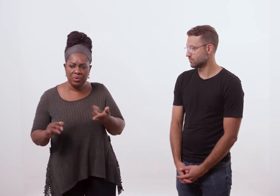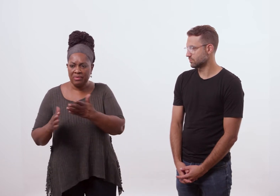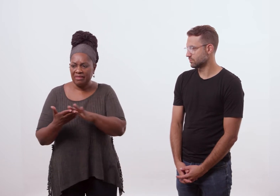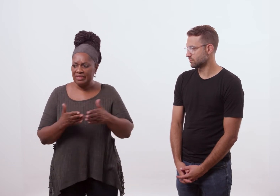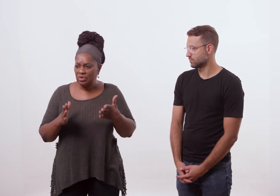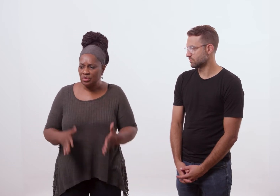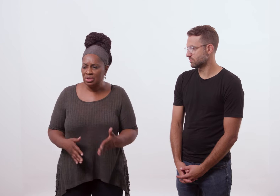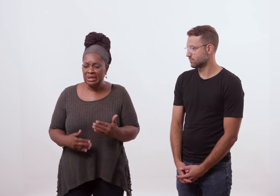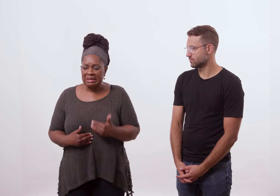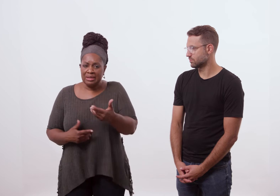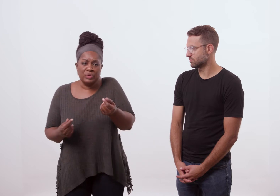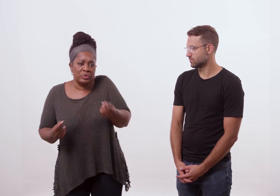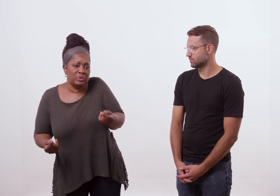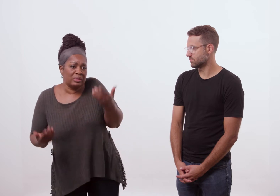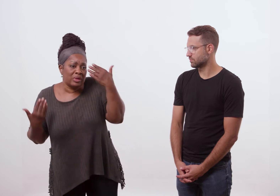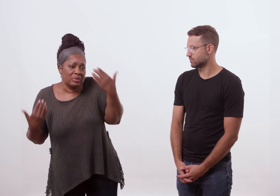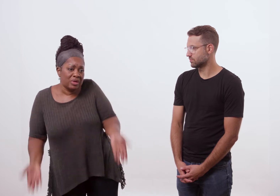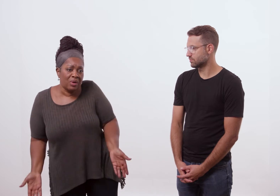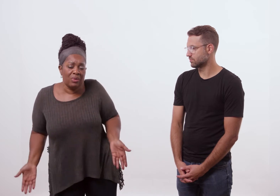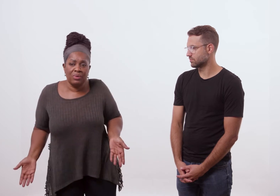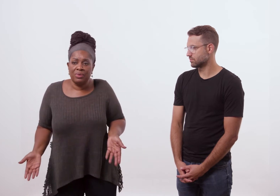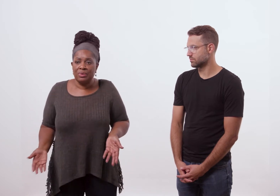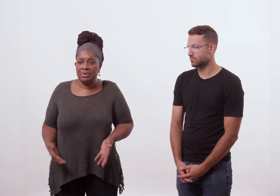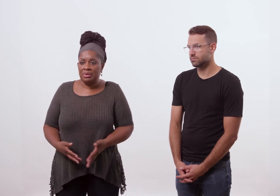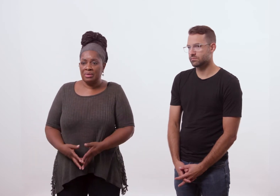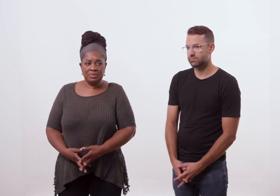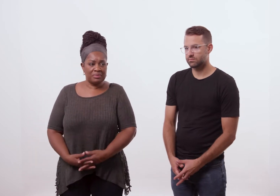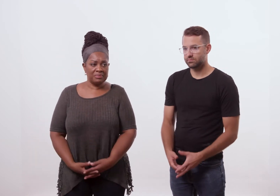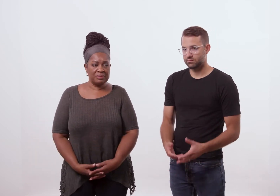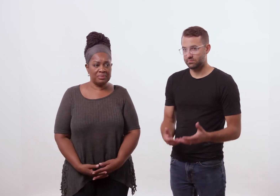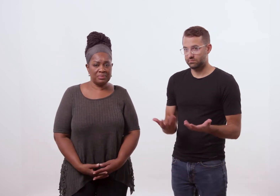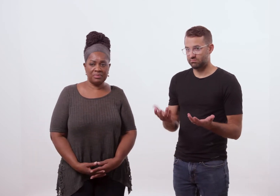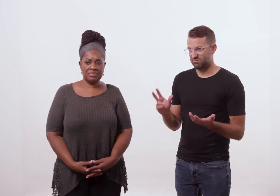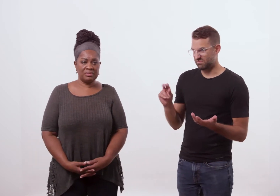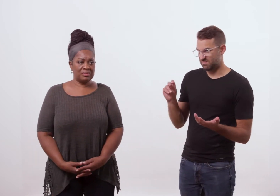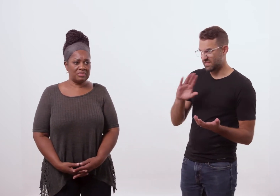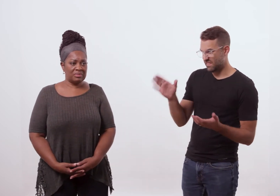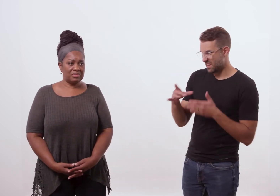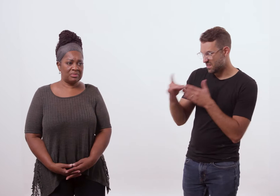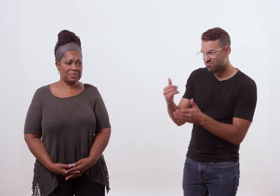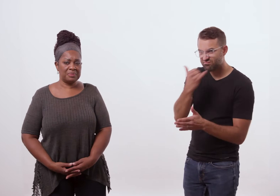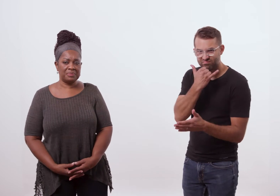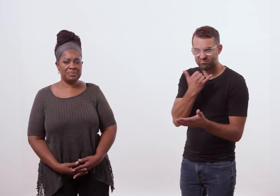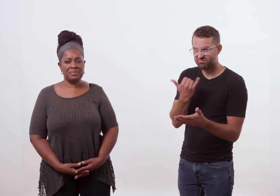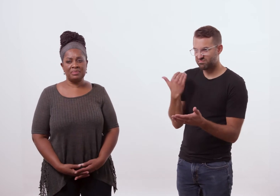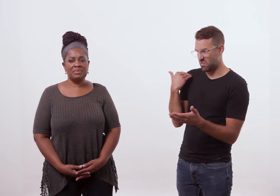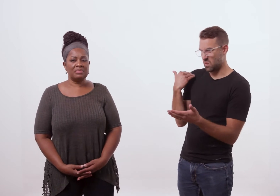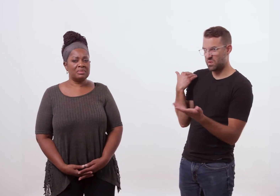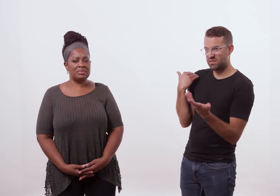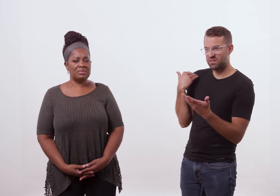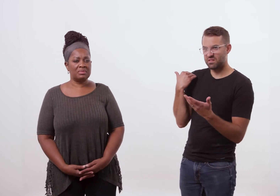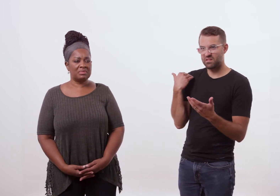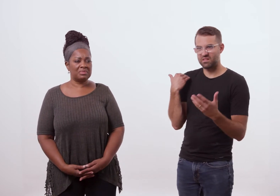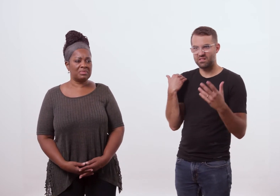what to do next. No, he hasn't led us wrong before. We'll go. The sun will always light the path.